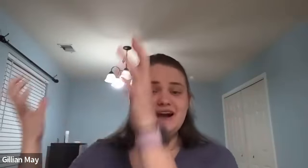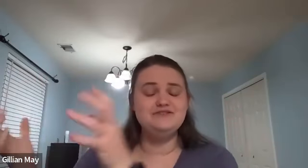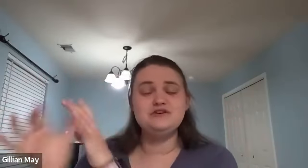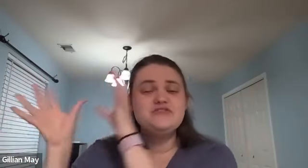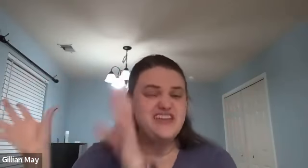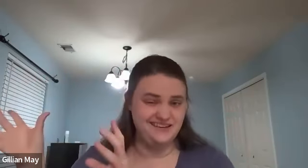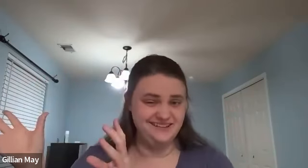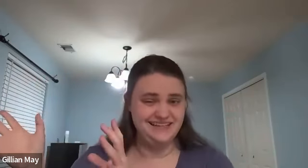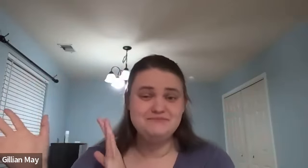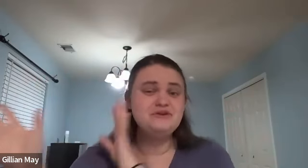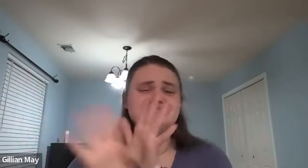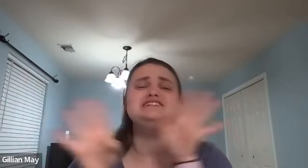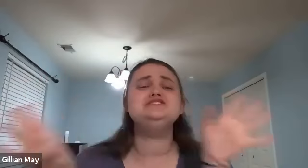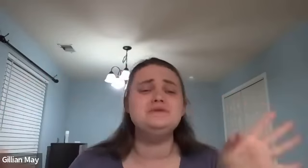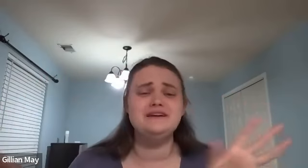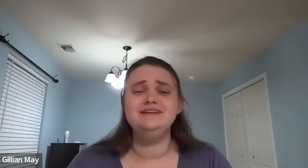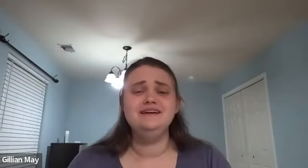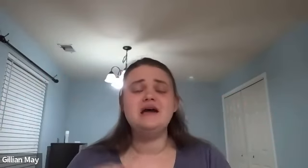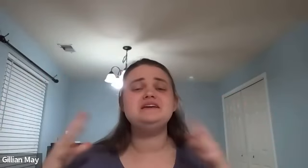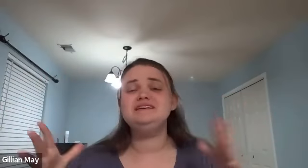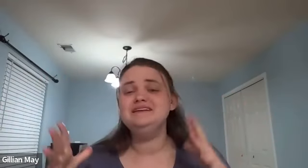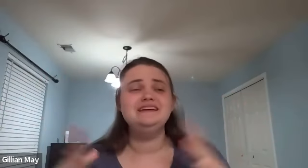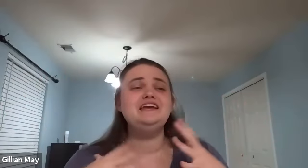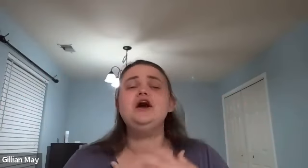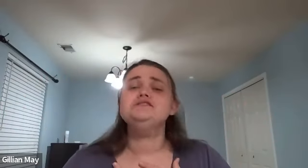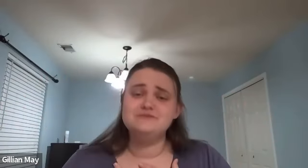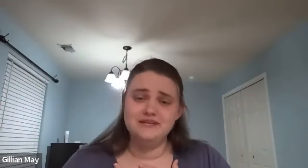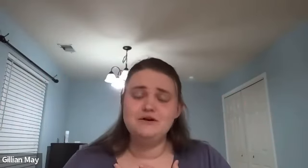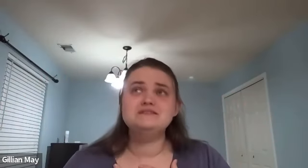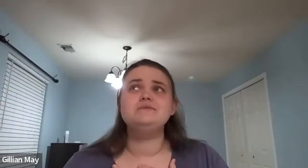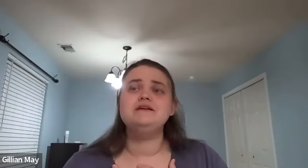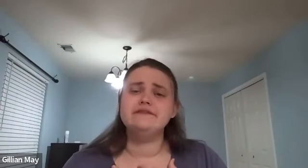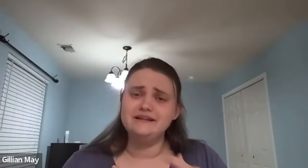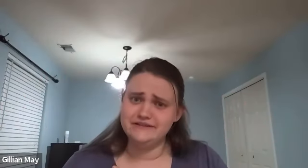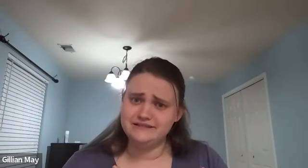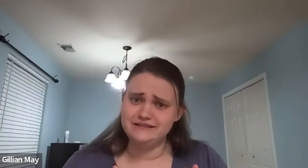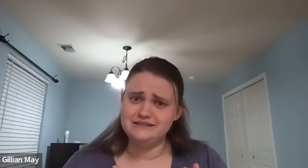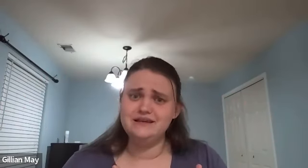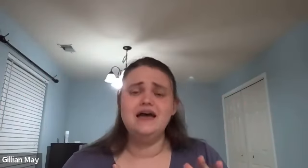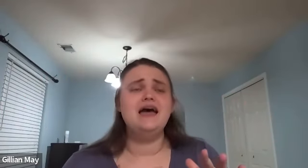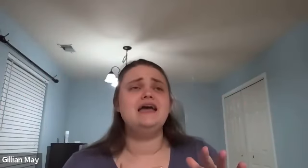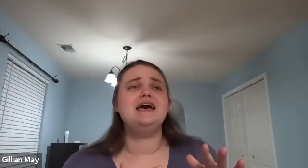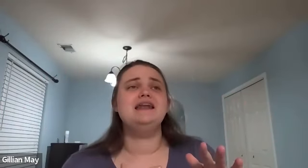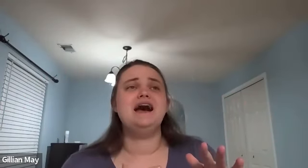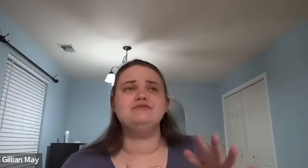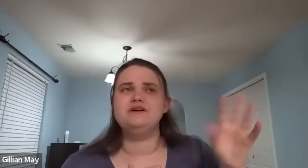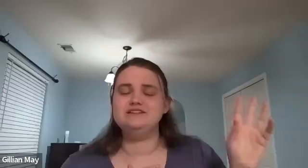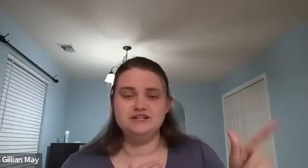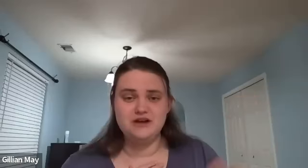your thing in books and enjoy it. I mean, it hurts me. So I was like, we have got to fix this. And so I tried